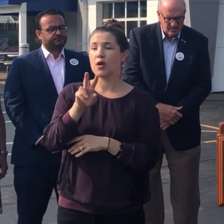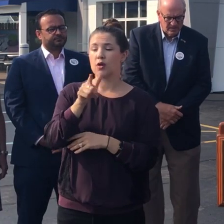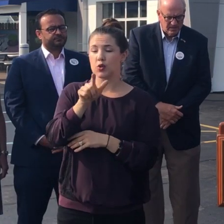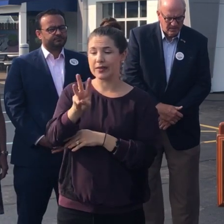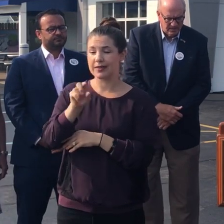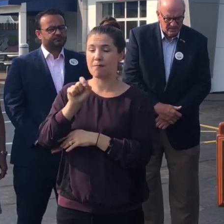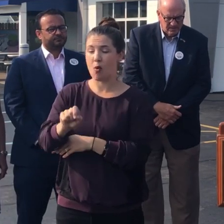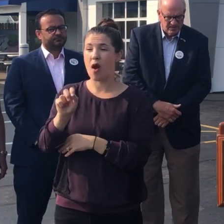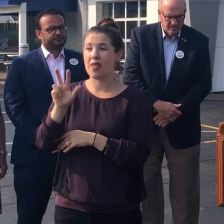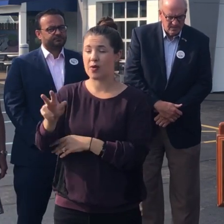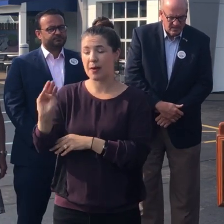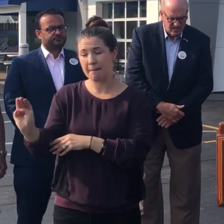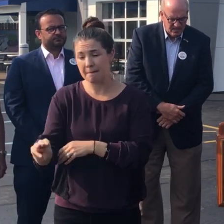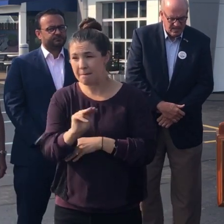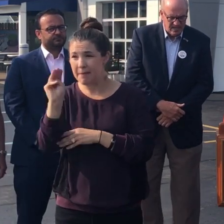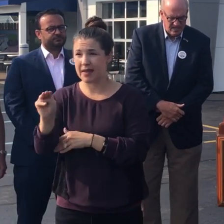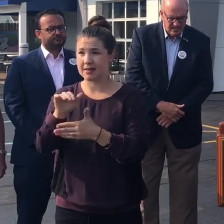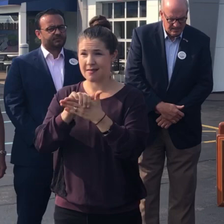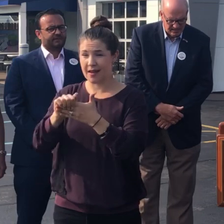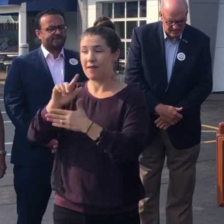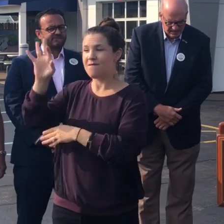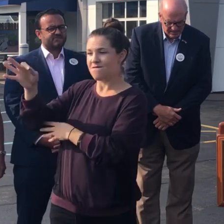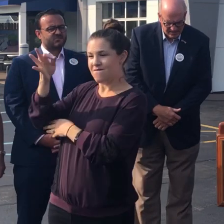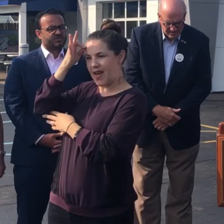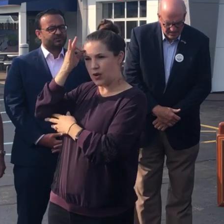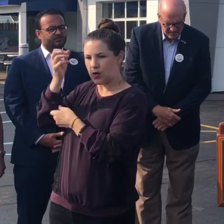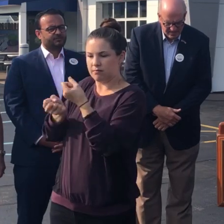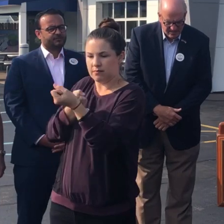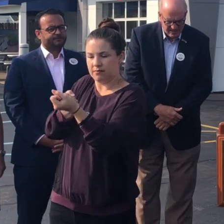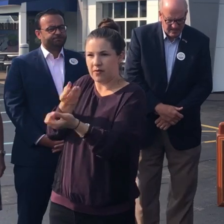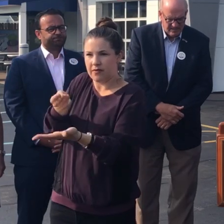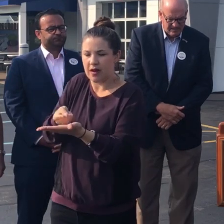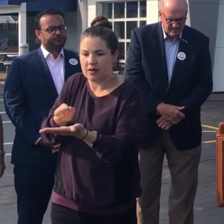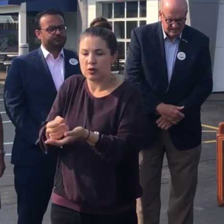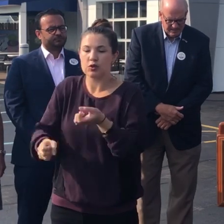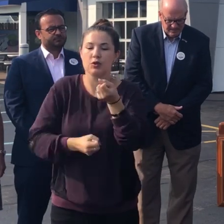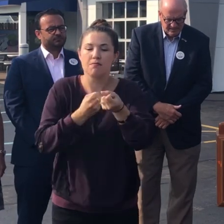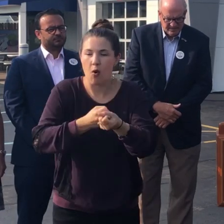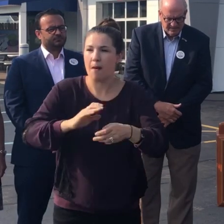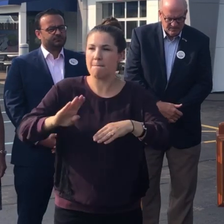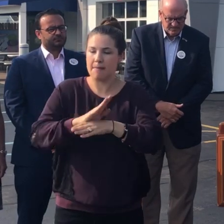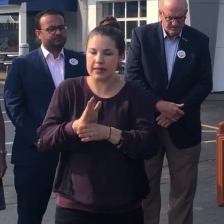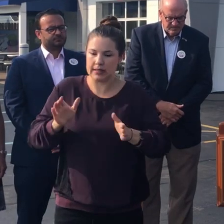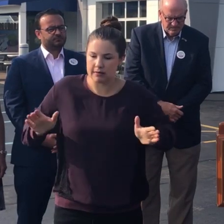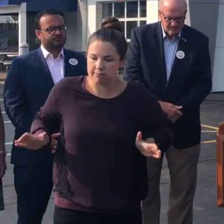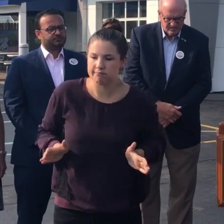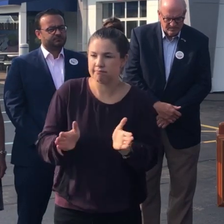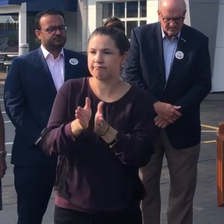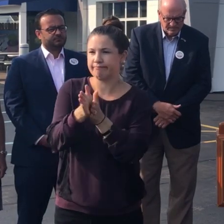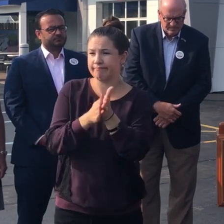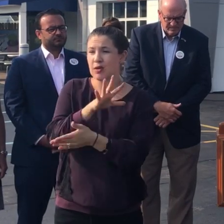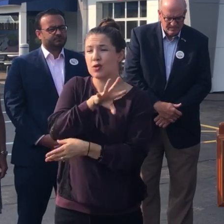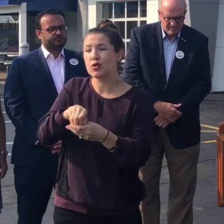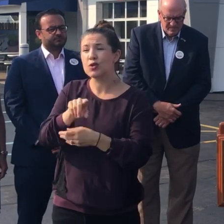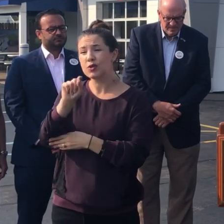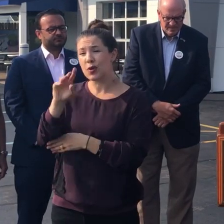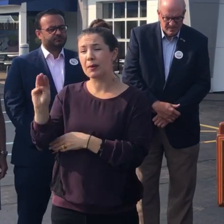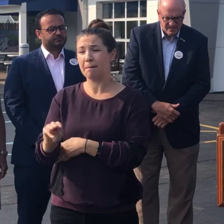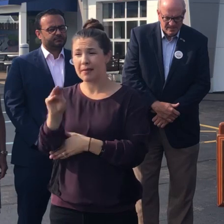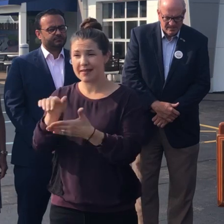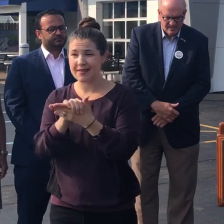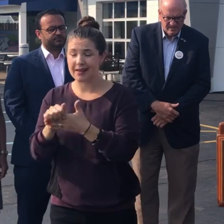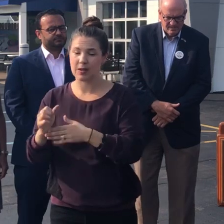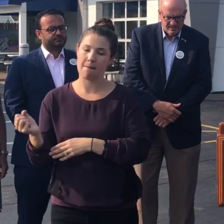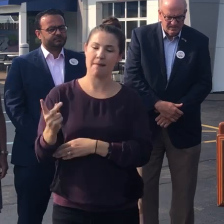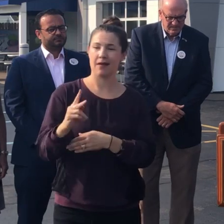$26.3 million in federal stimulus funds to support business initiatives, including $20 million on the successful Back